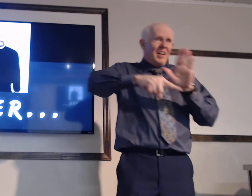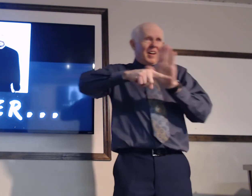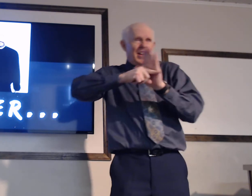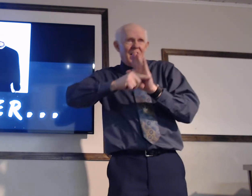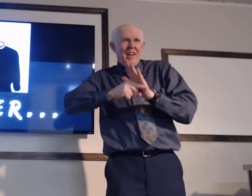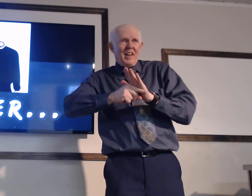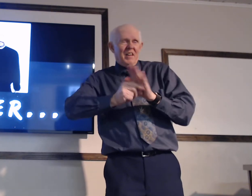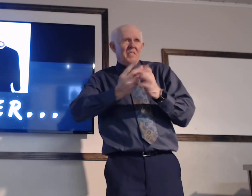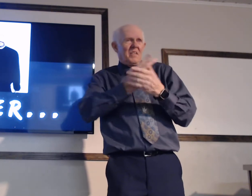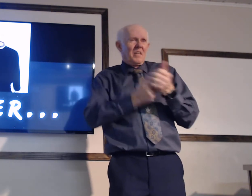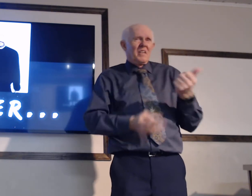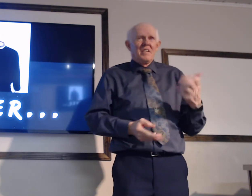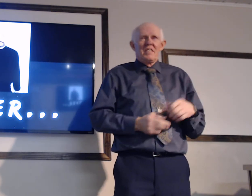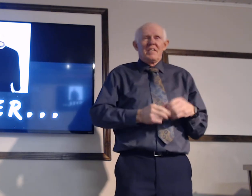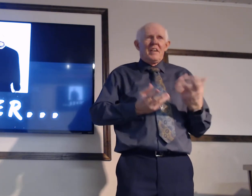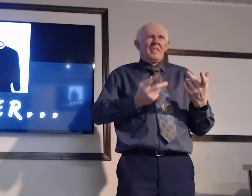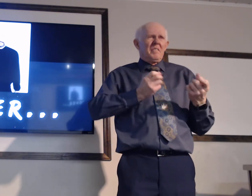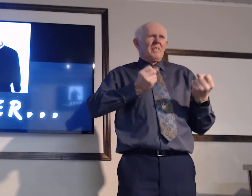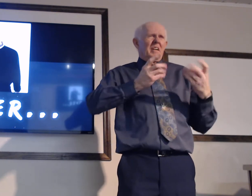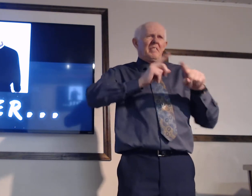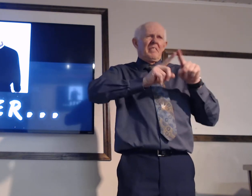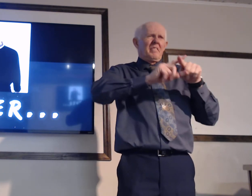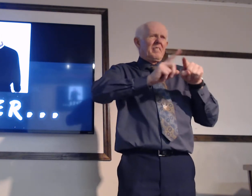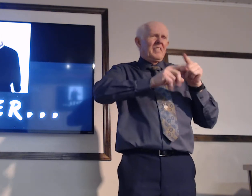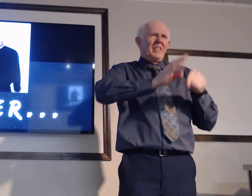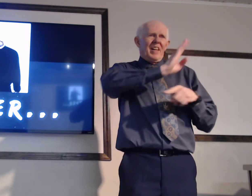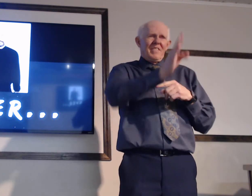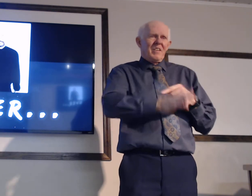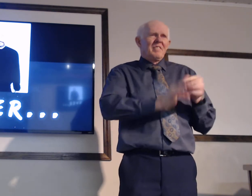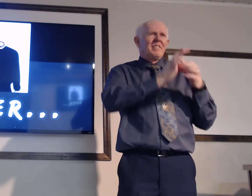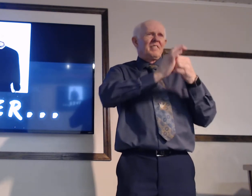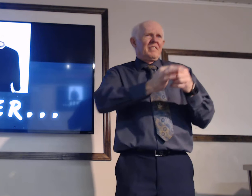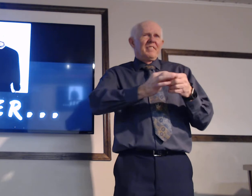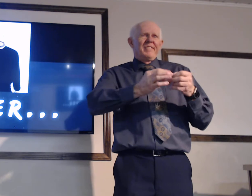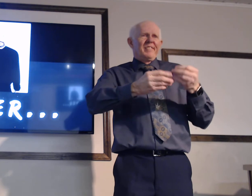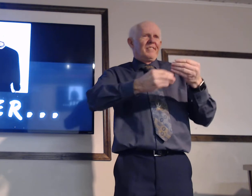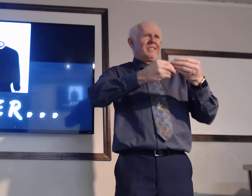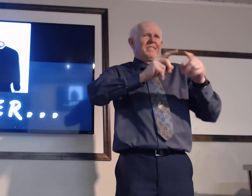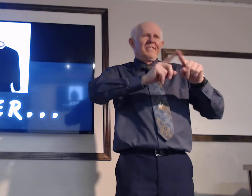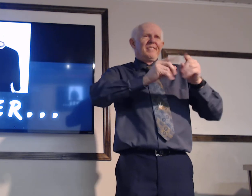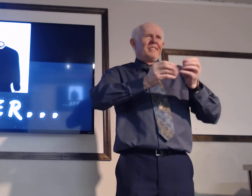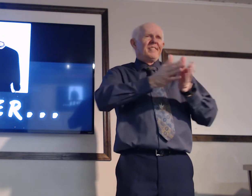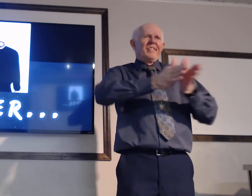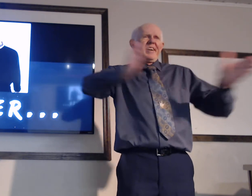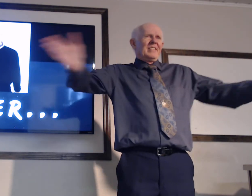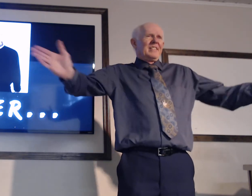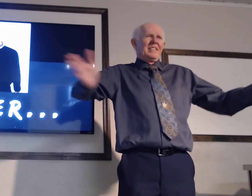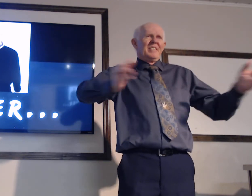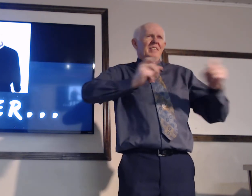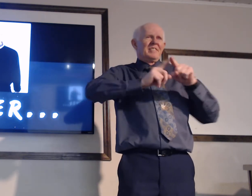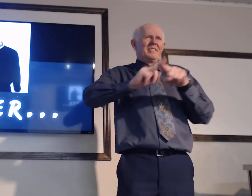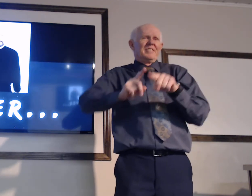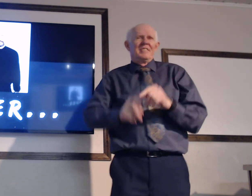Positive and negative. Many different nevers. It's very